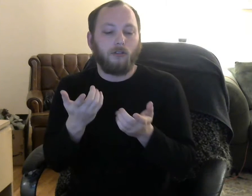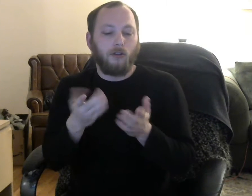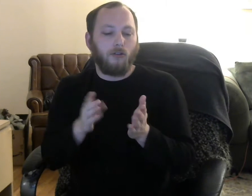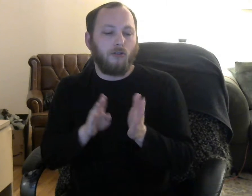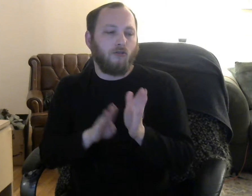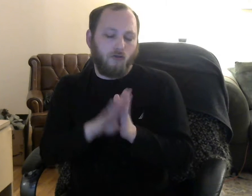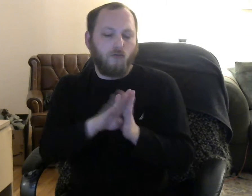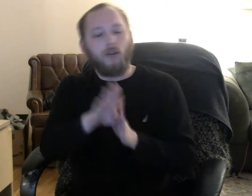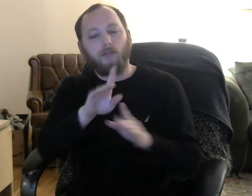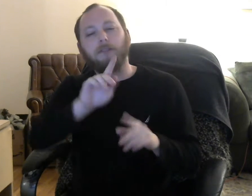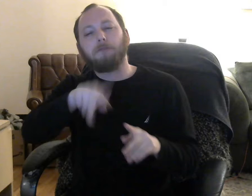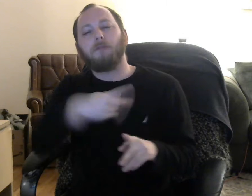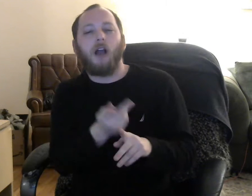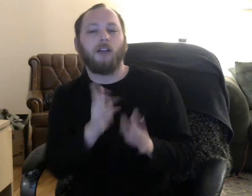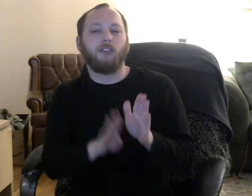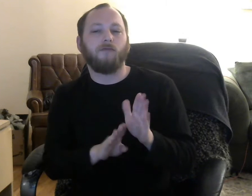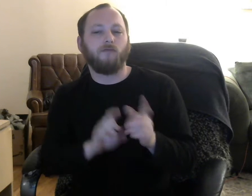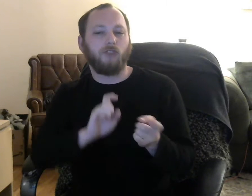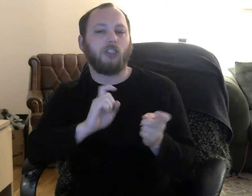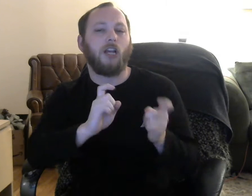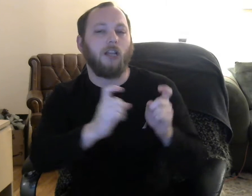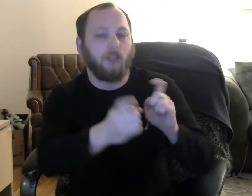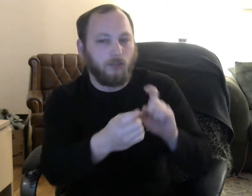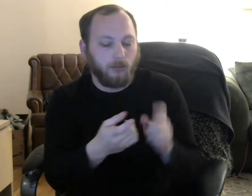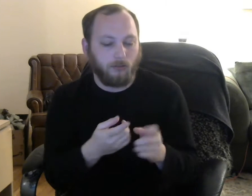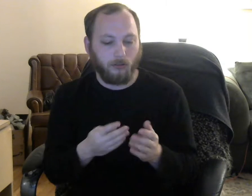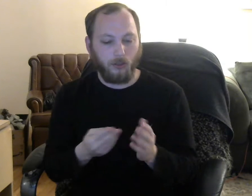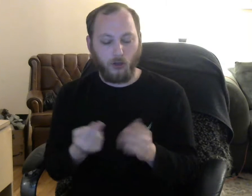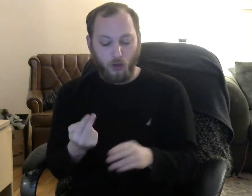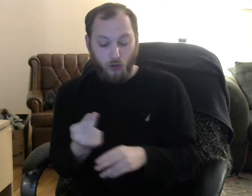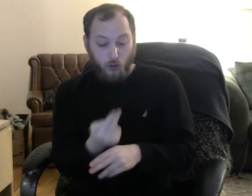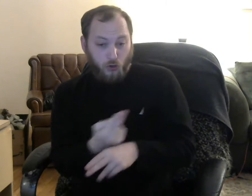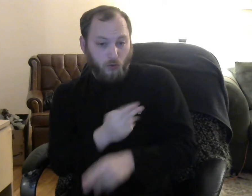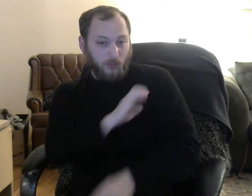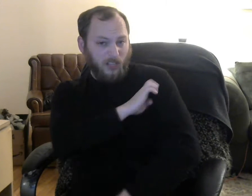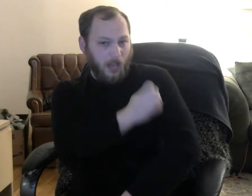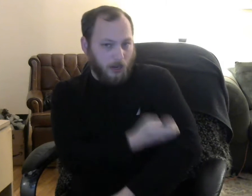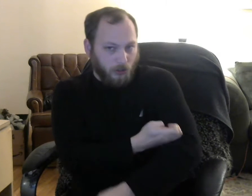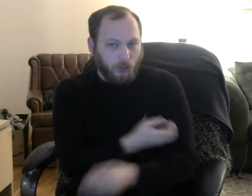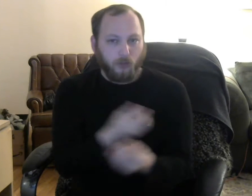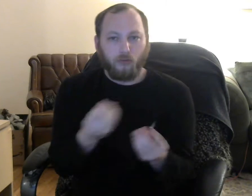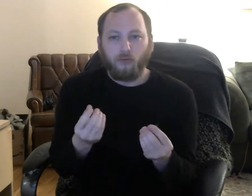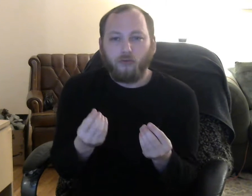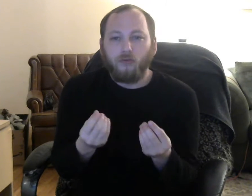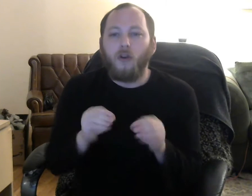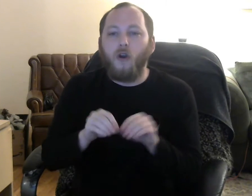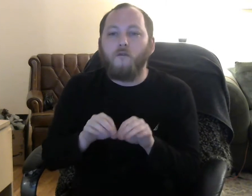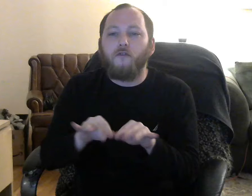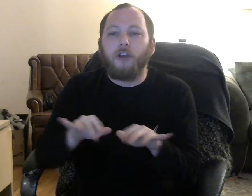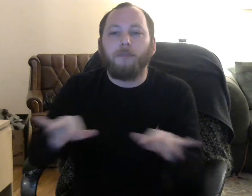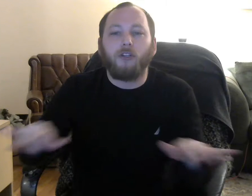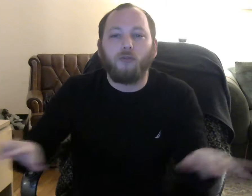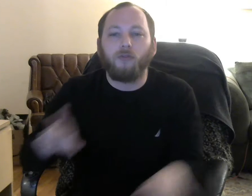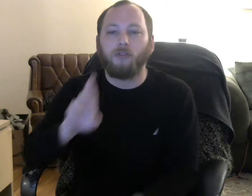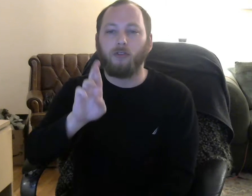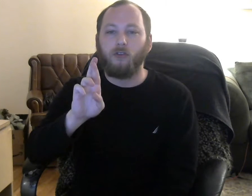that energy to reproduce. And these are all, in and of themselves, fascinating questions. How do they